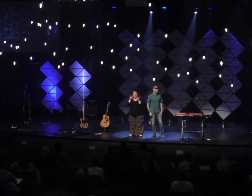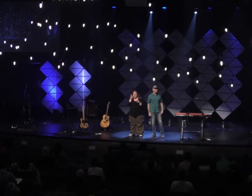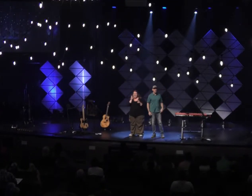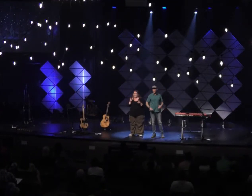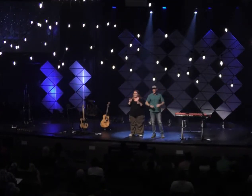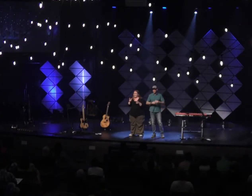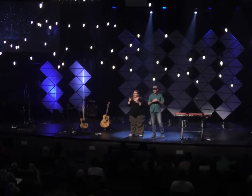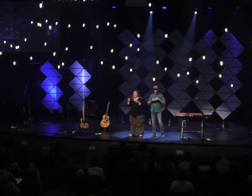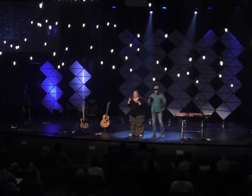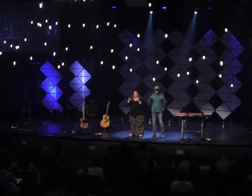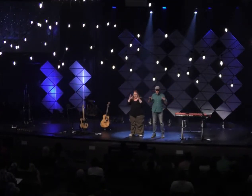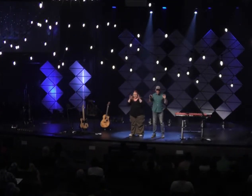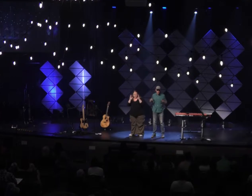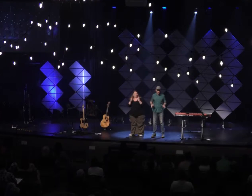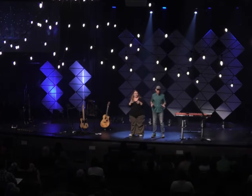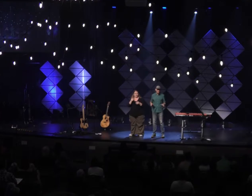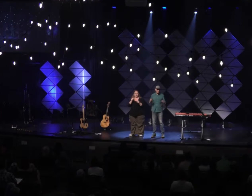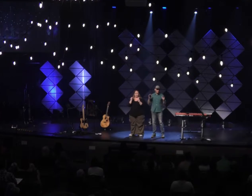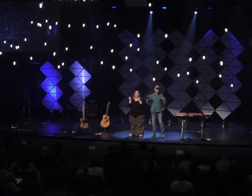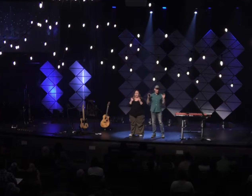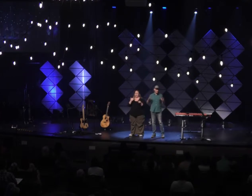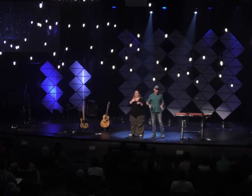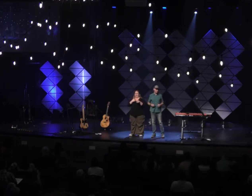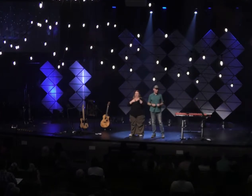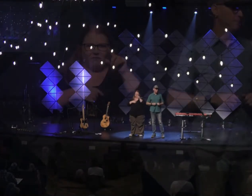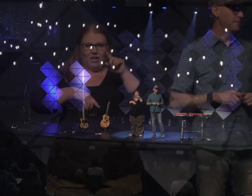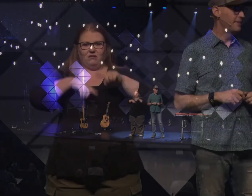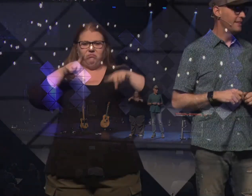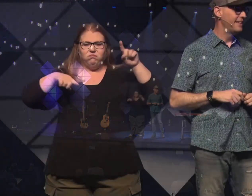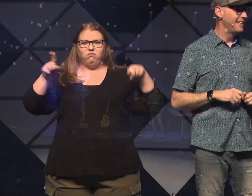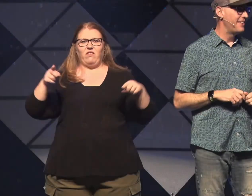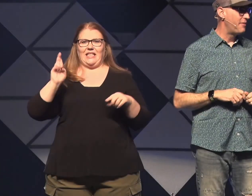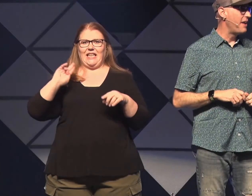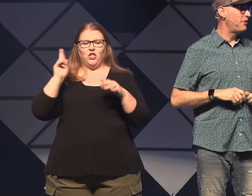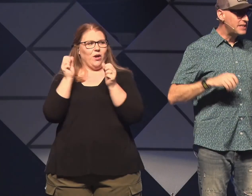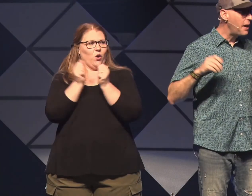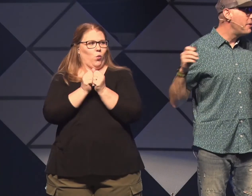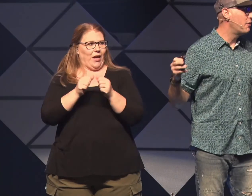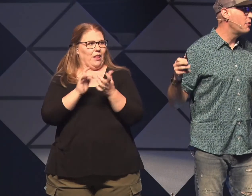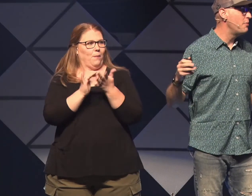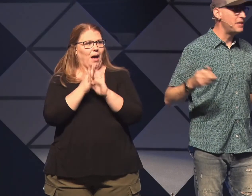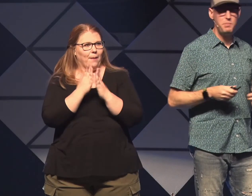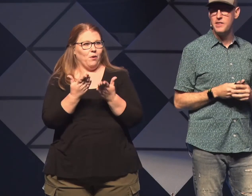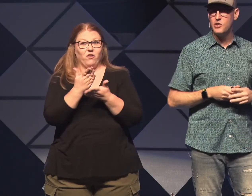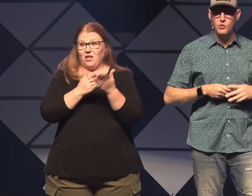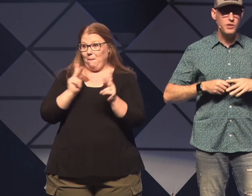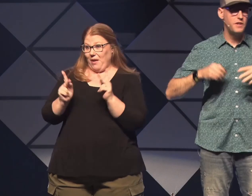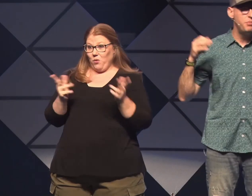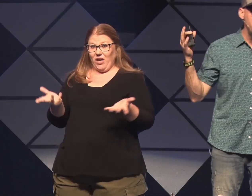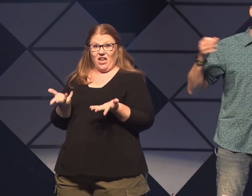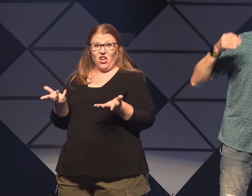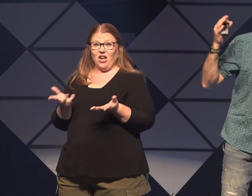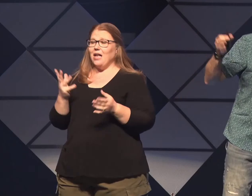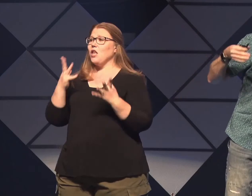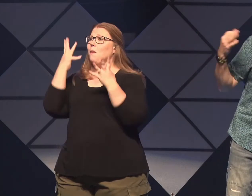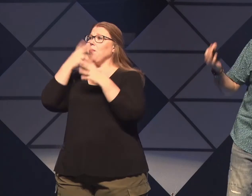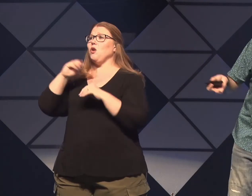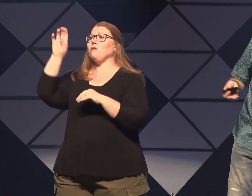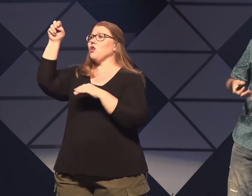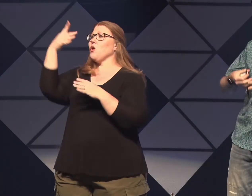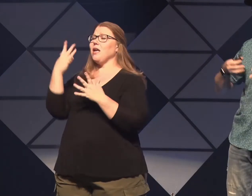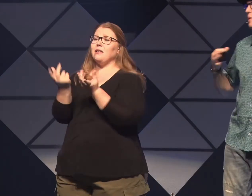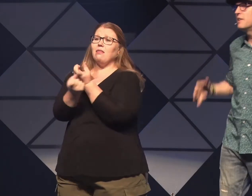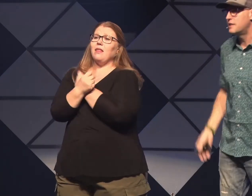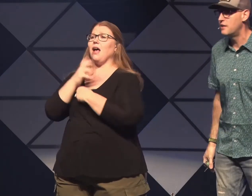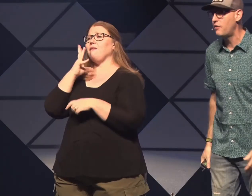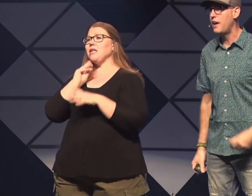in the room. We all have a sordid history with the Bible. Right? For some in the room, it's been this source of beauty and grace and love,